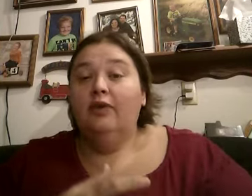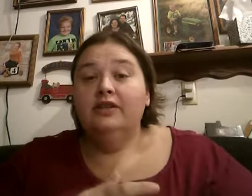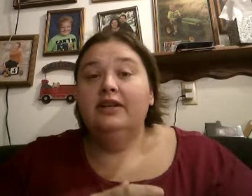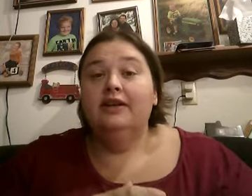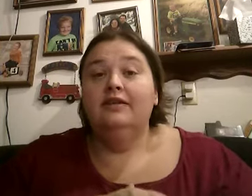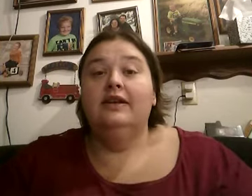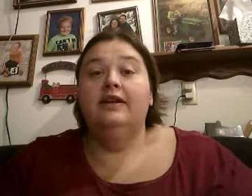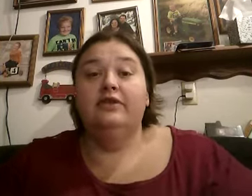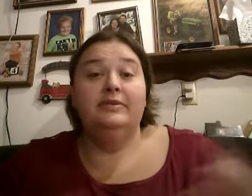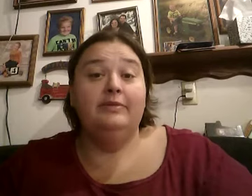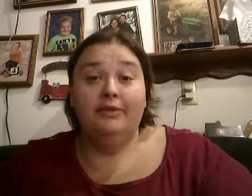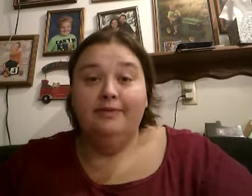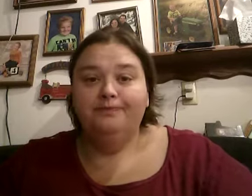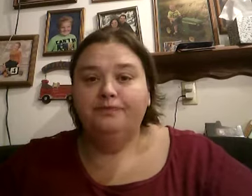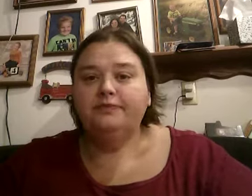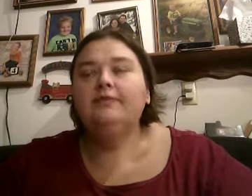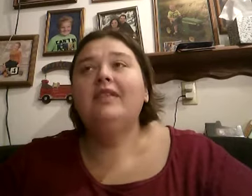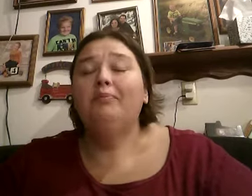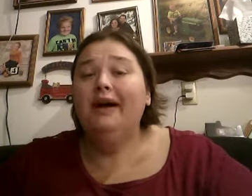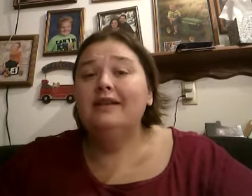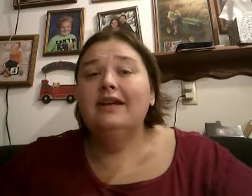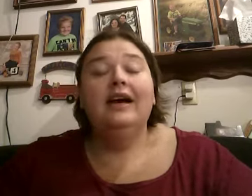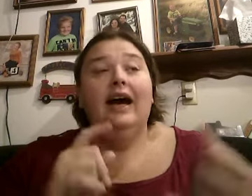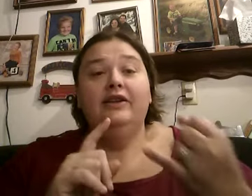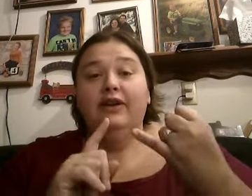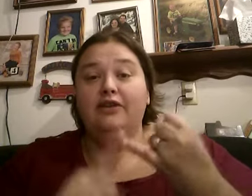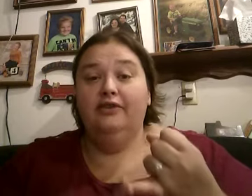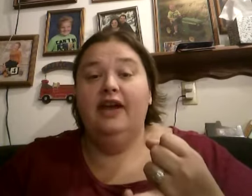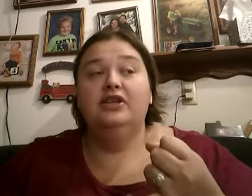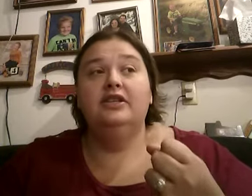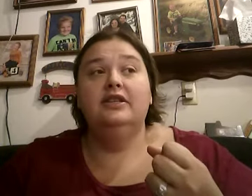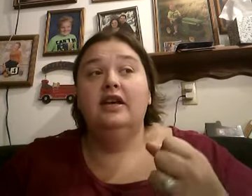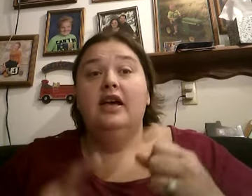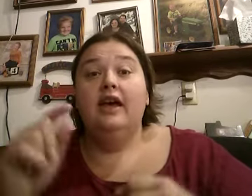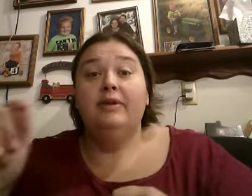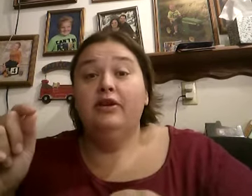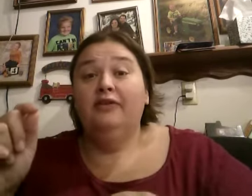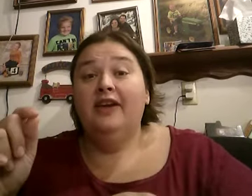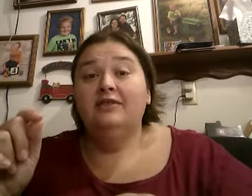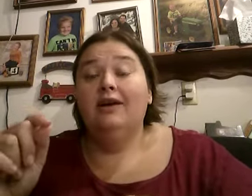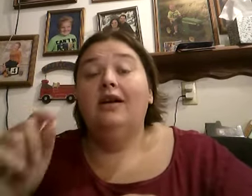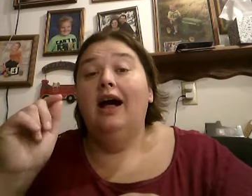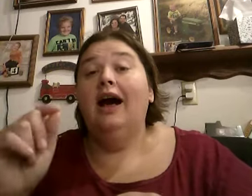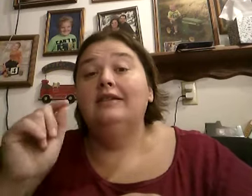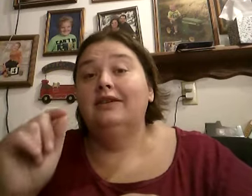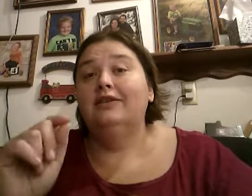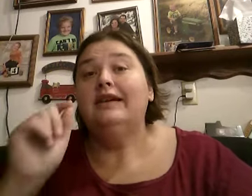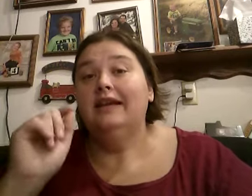watching Donna Dreamtime 3, but I don't get notifications, and my notification bell, I literally cannot